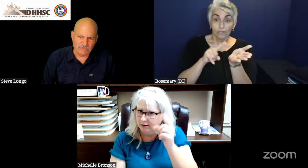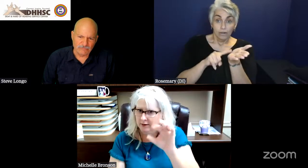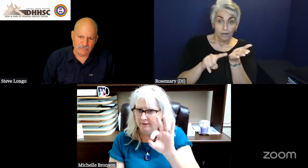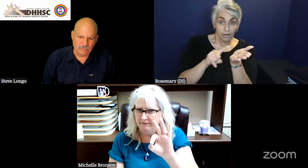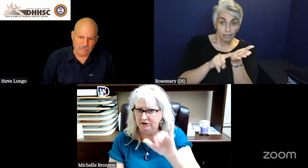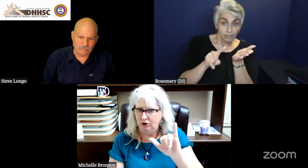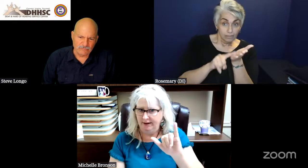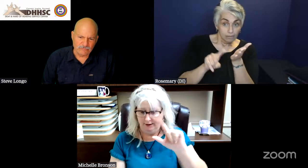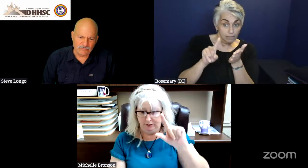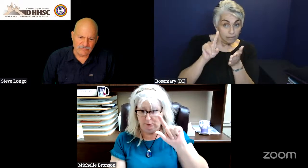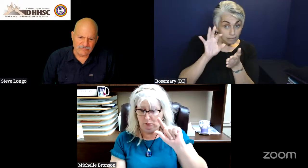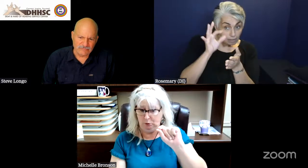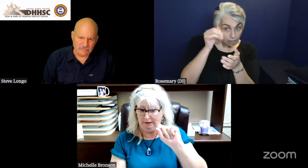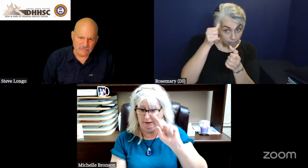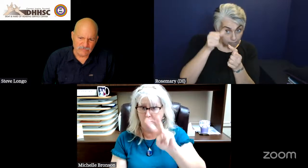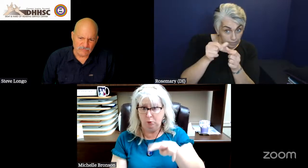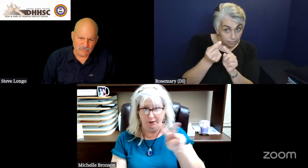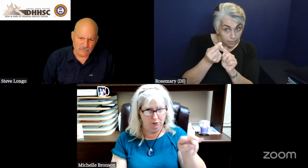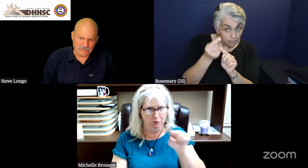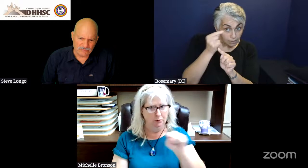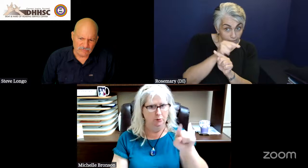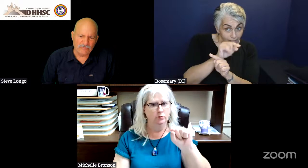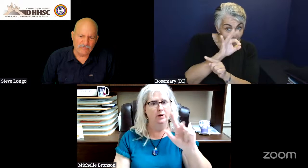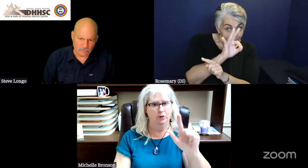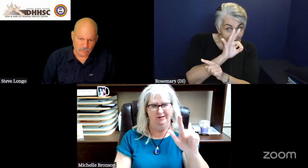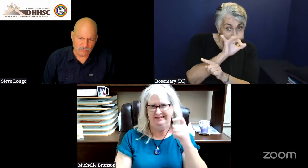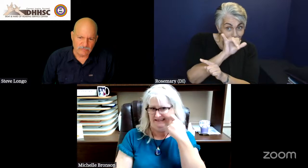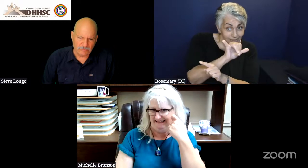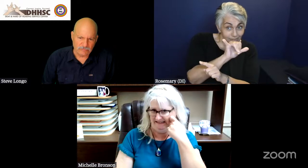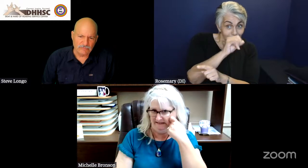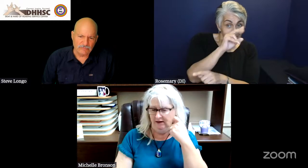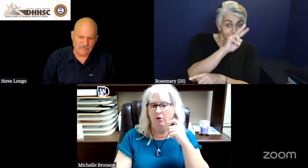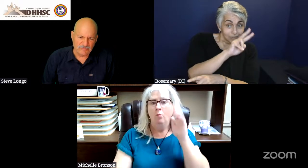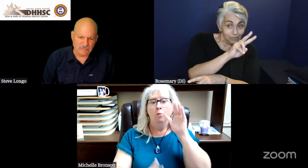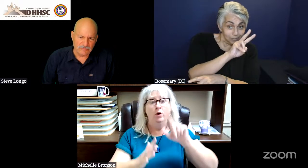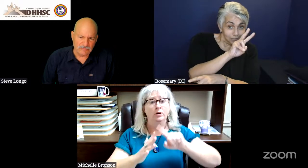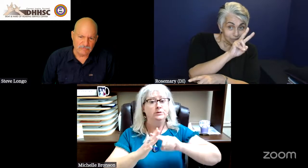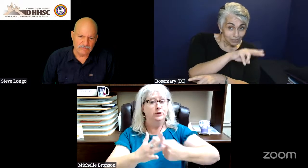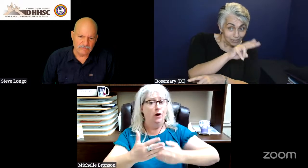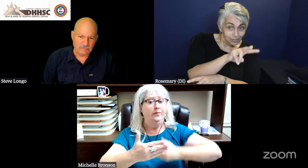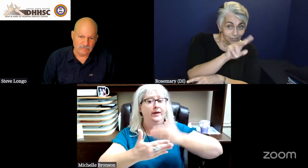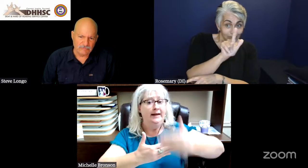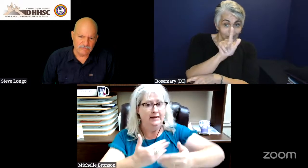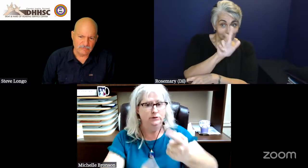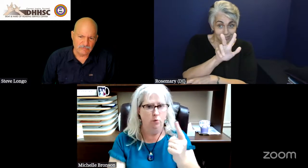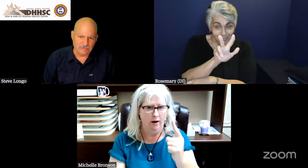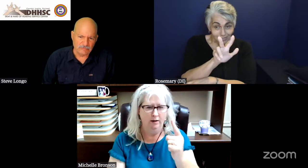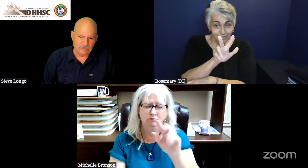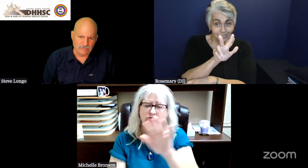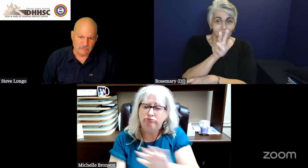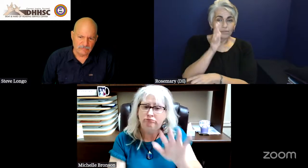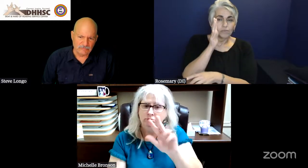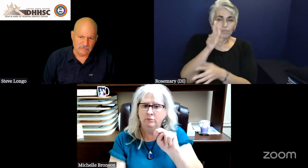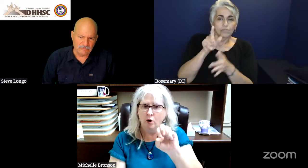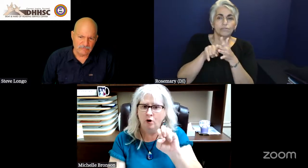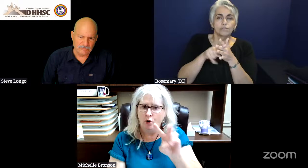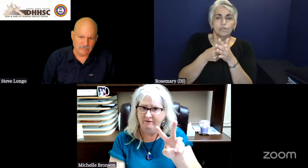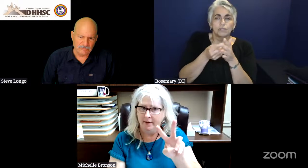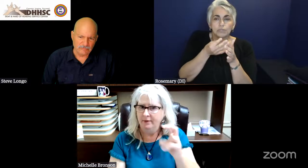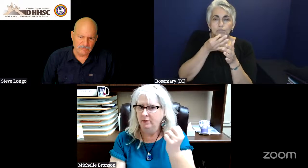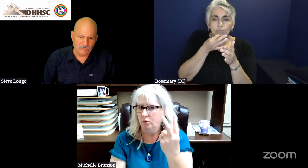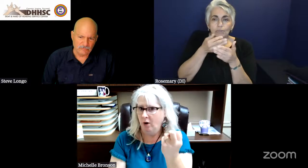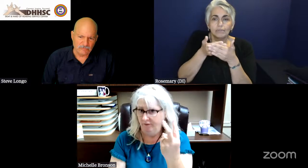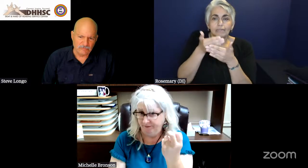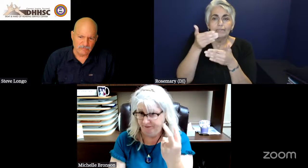We finished the fiscal year 2022-2023 audit recently, and we're going to have